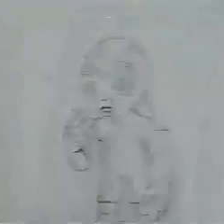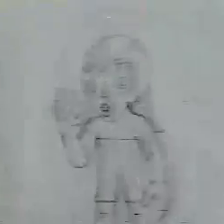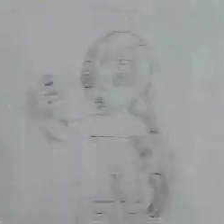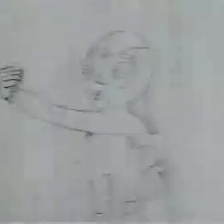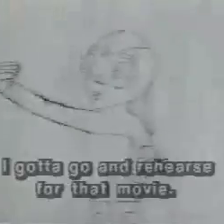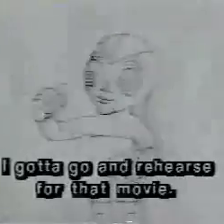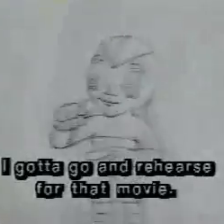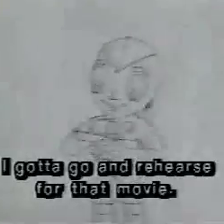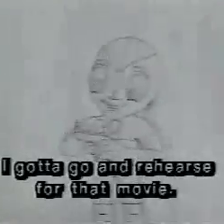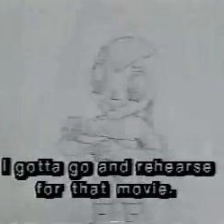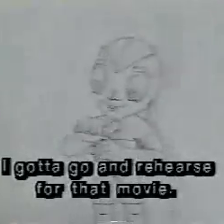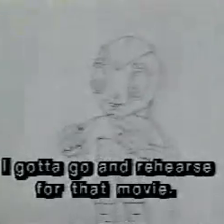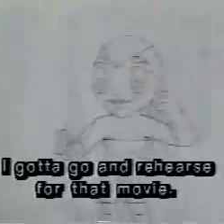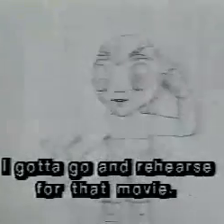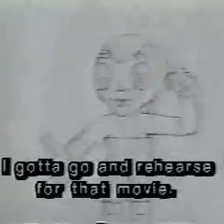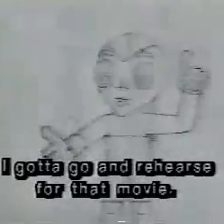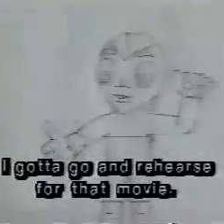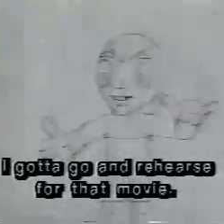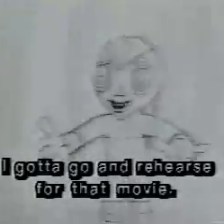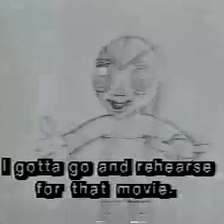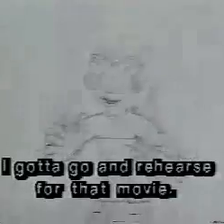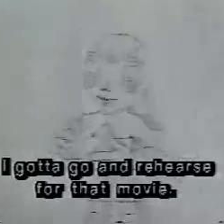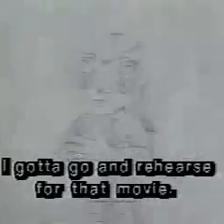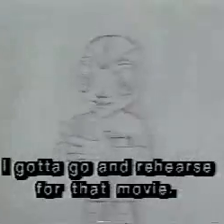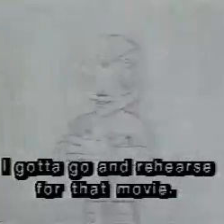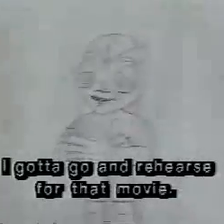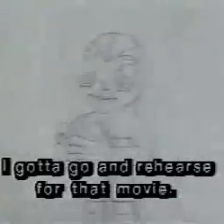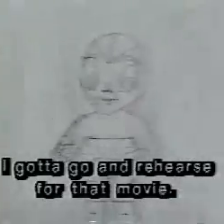I gotta go and rehearse for that movie.